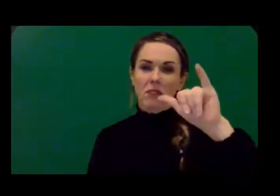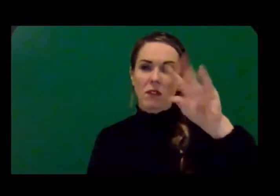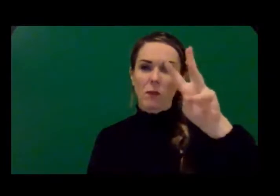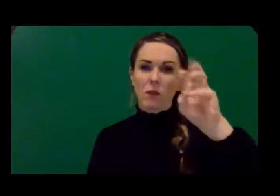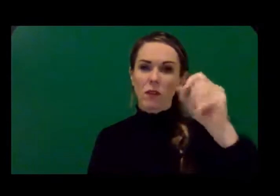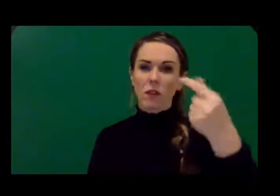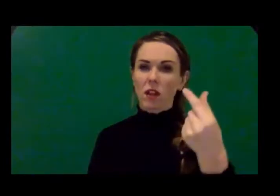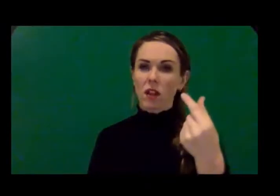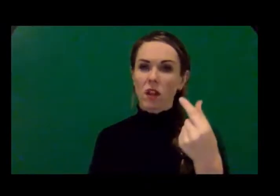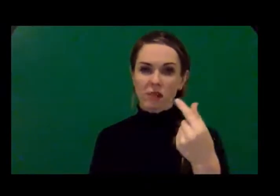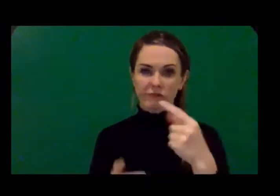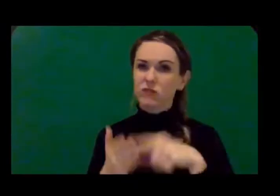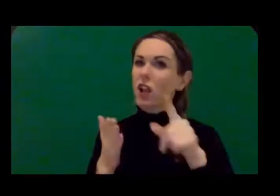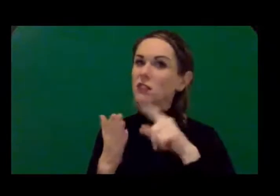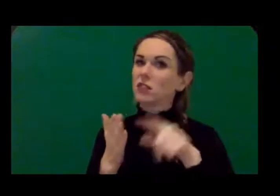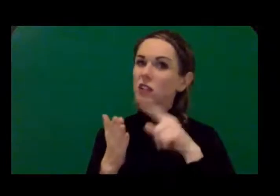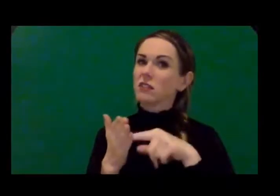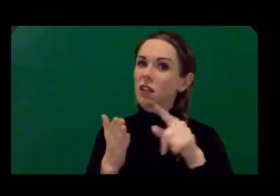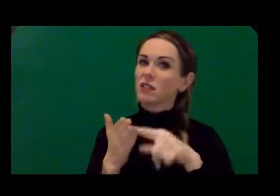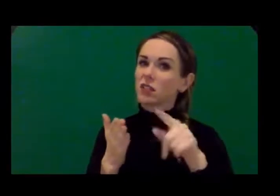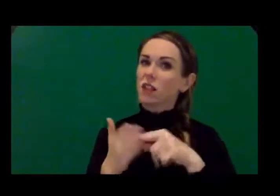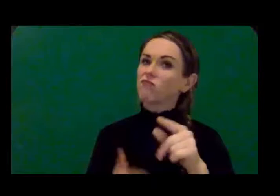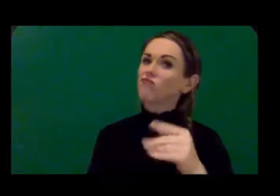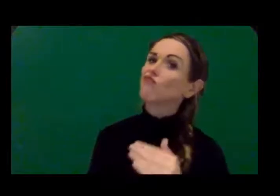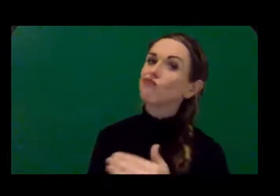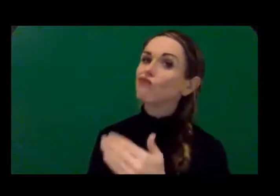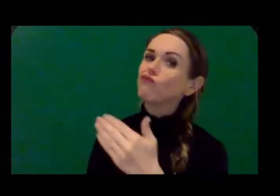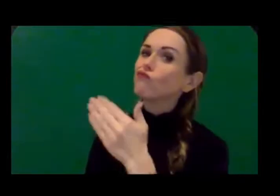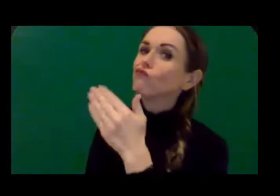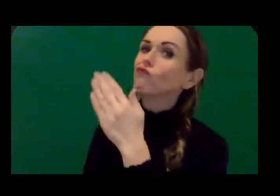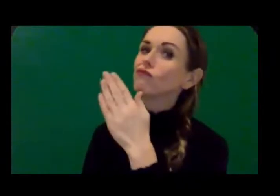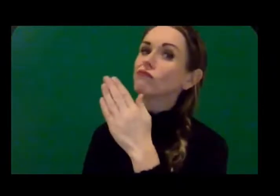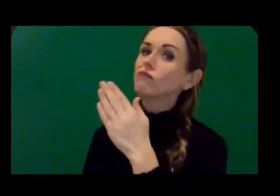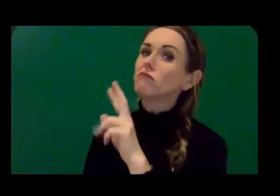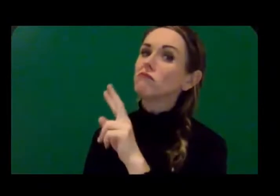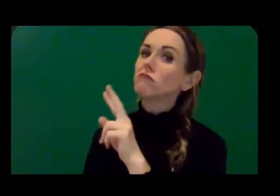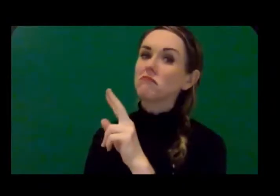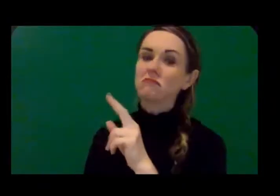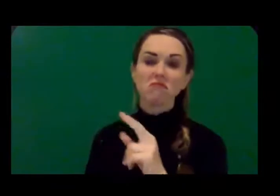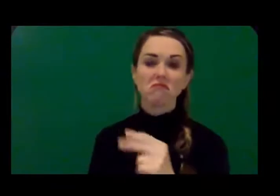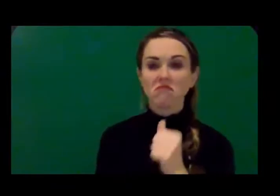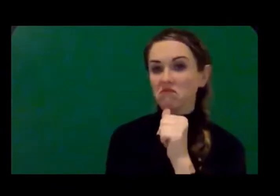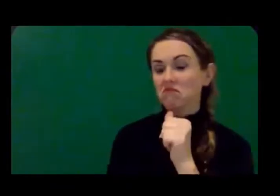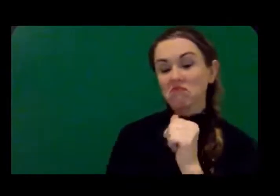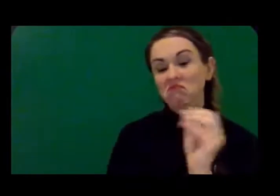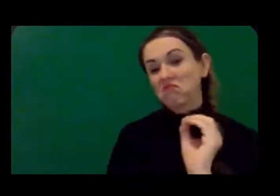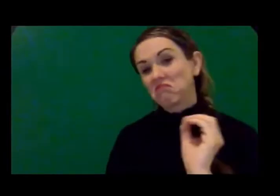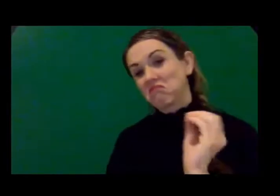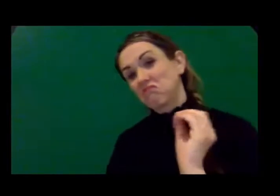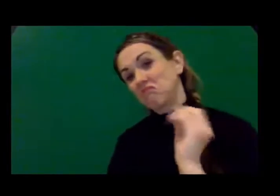back often. He swims up, takes a look, but there's no change.